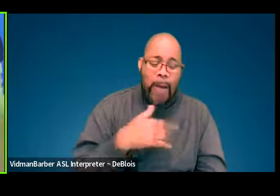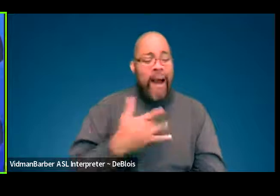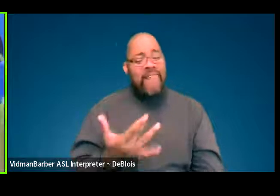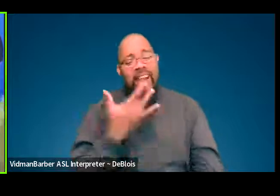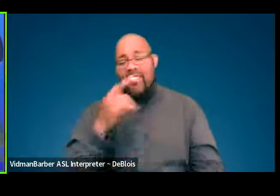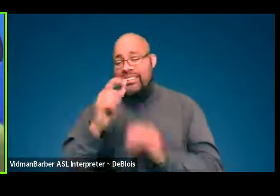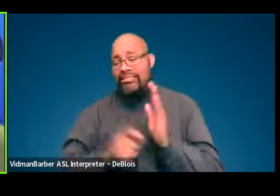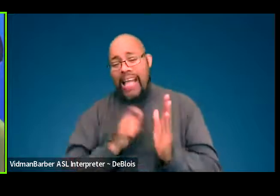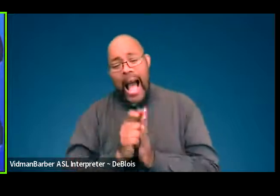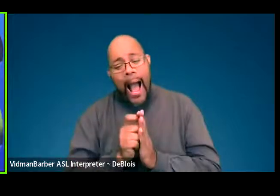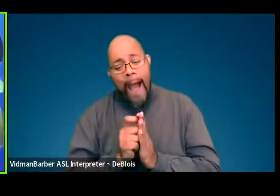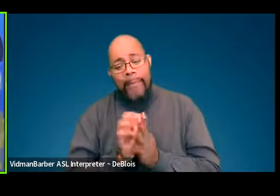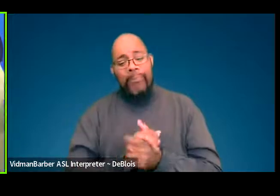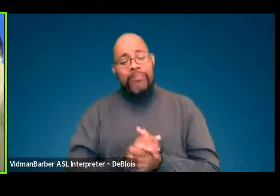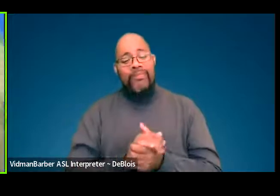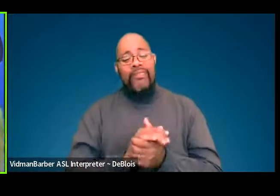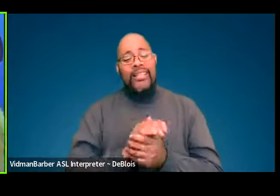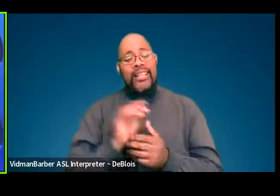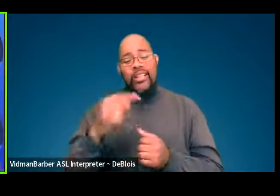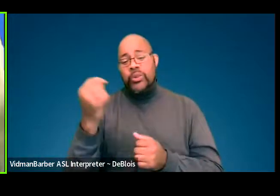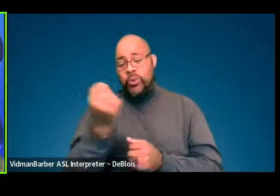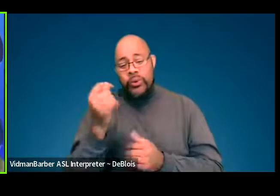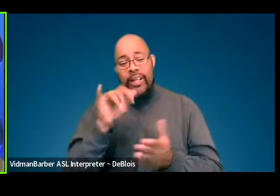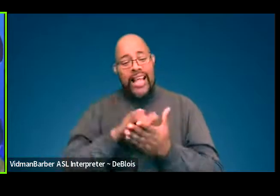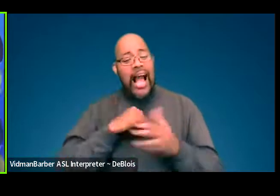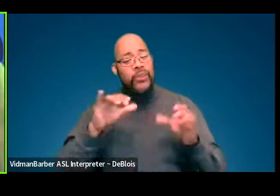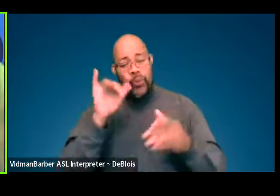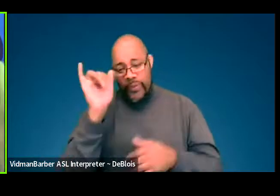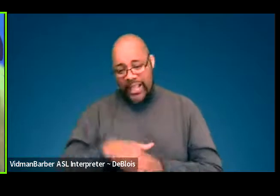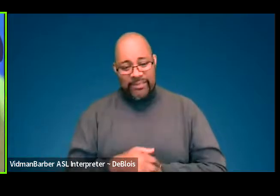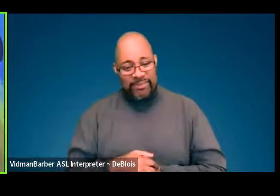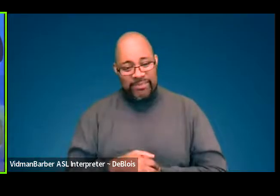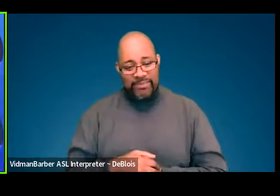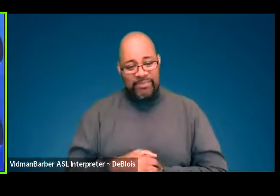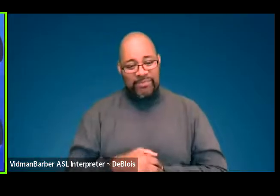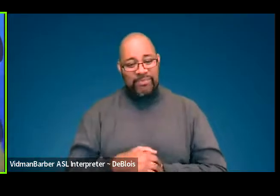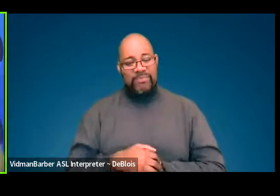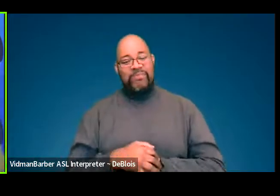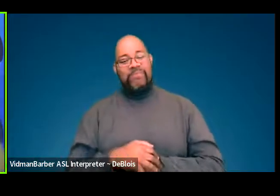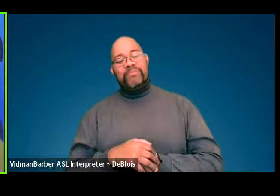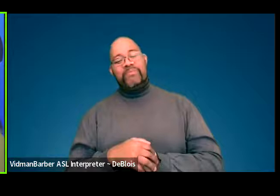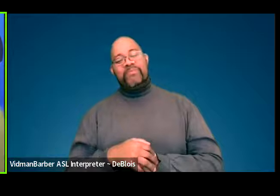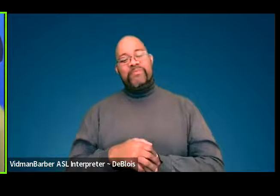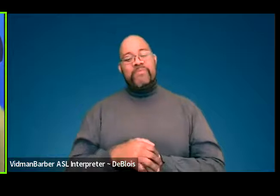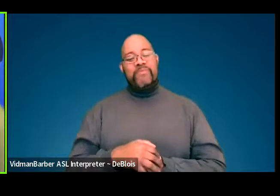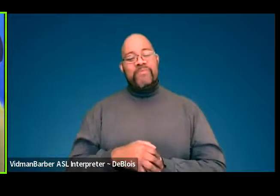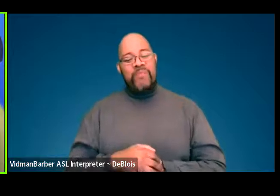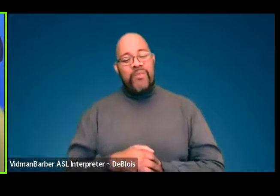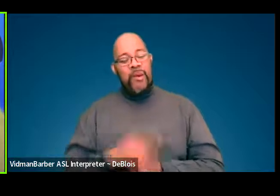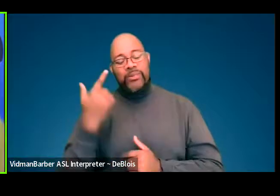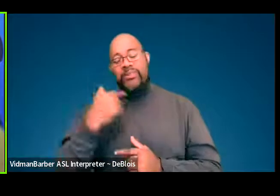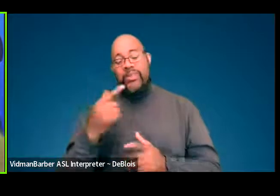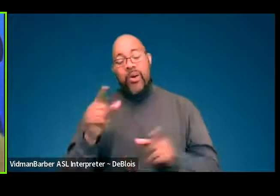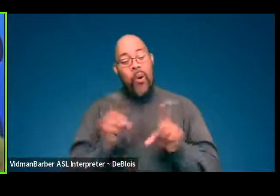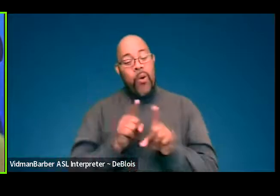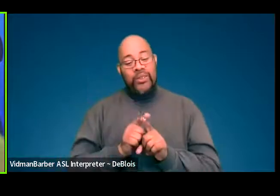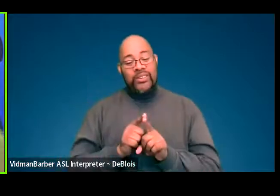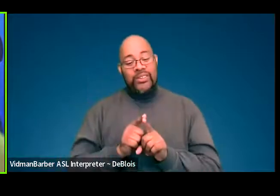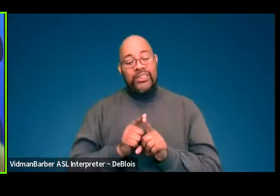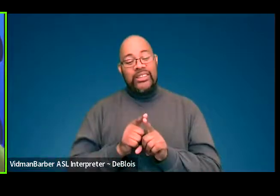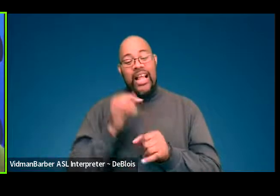favorite time of the Tuesday that I do this. Because